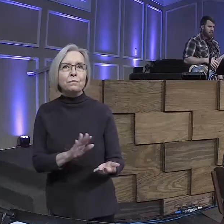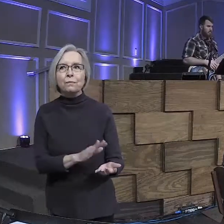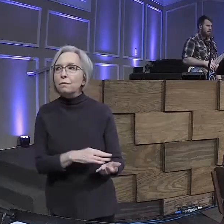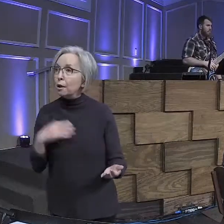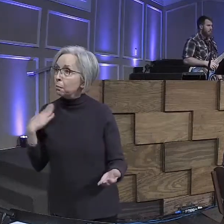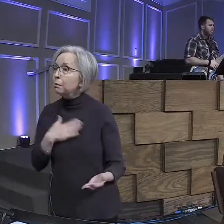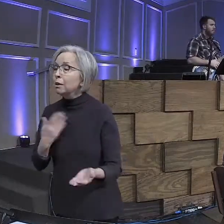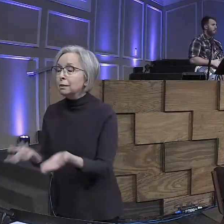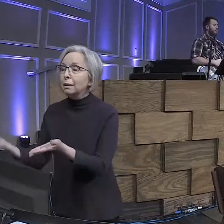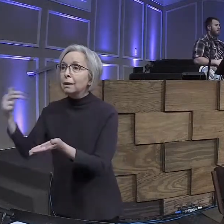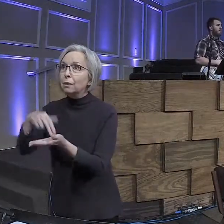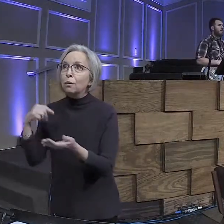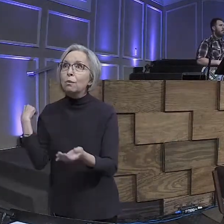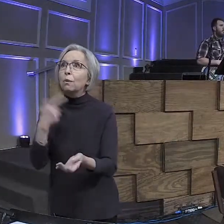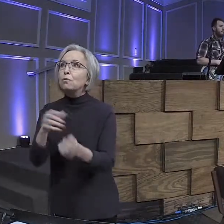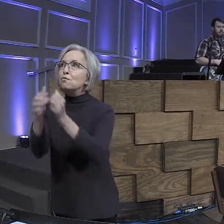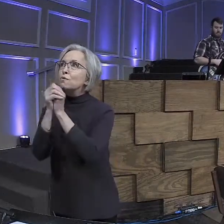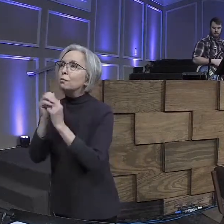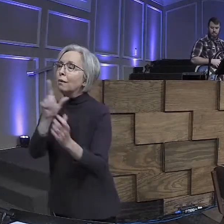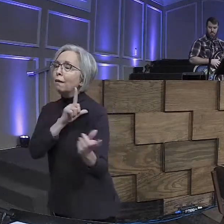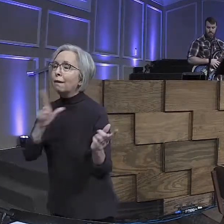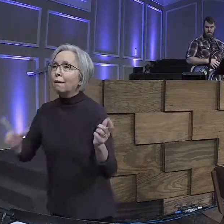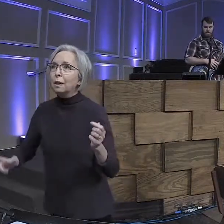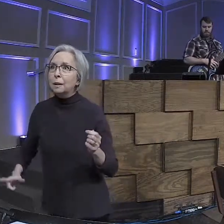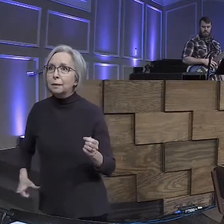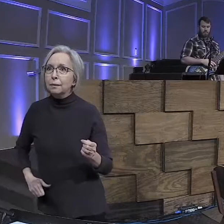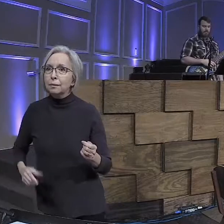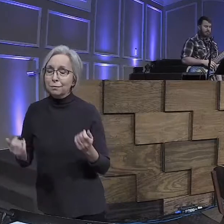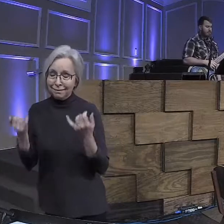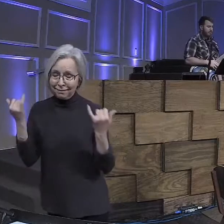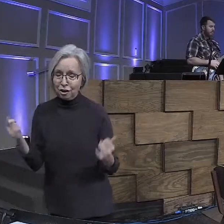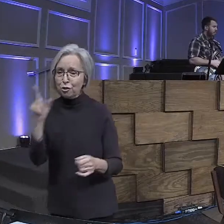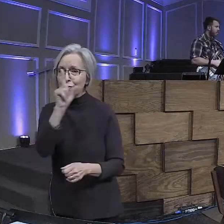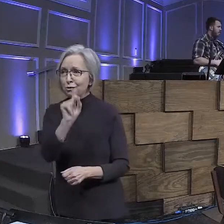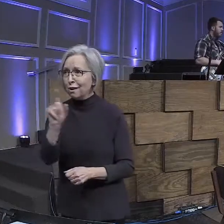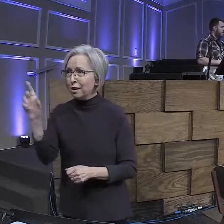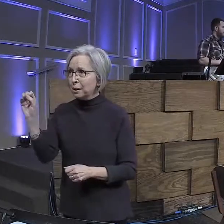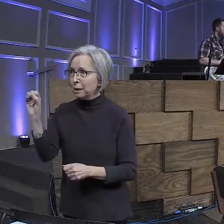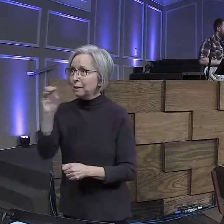Would you stand as we worship the Lord in 2021?